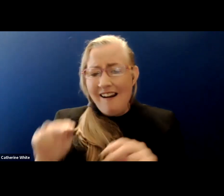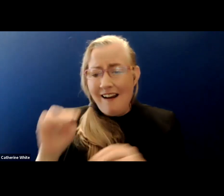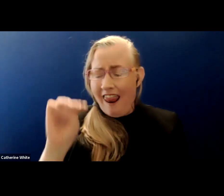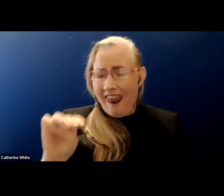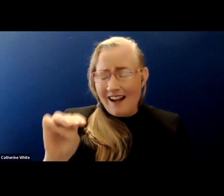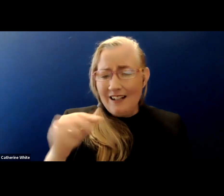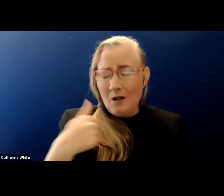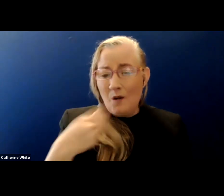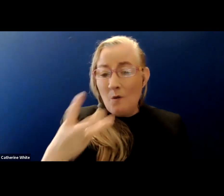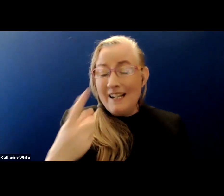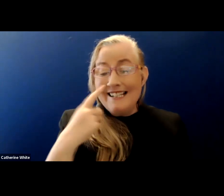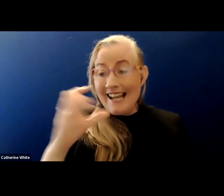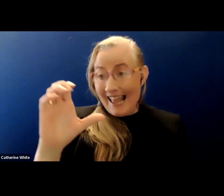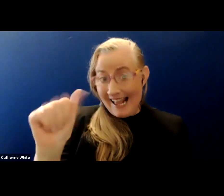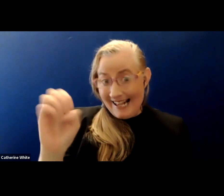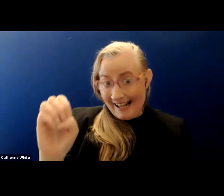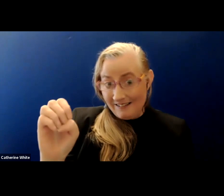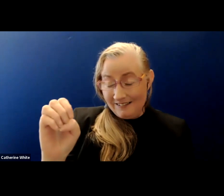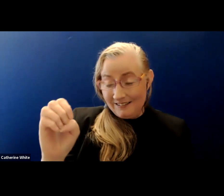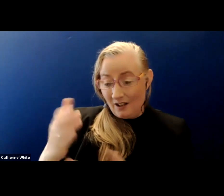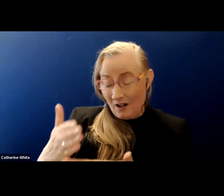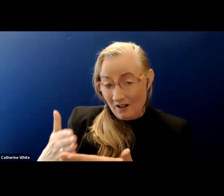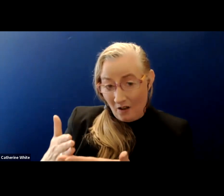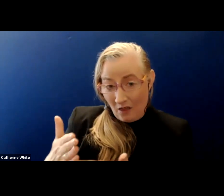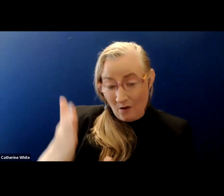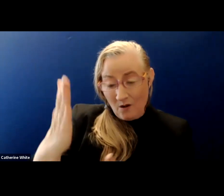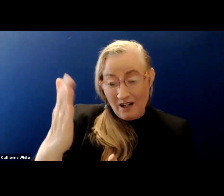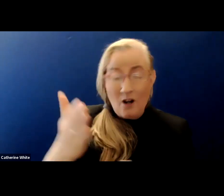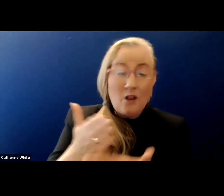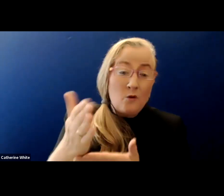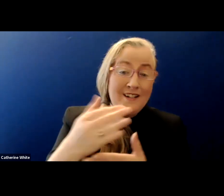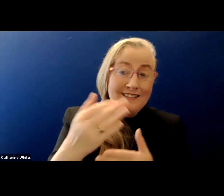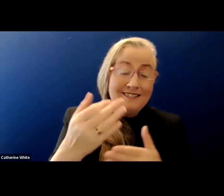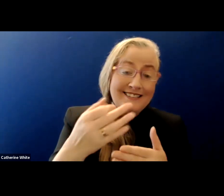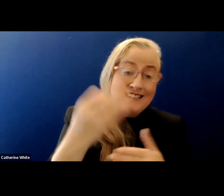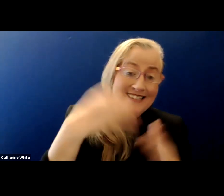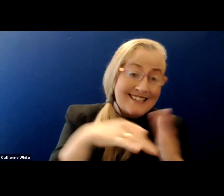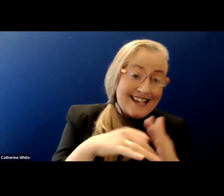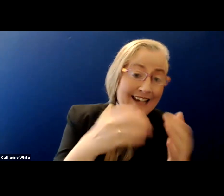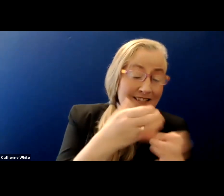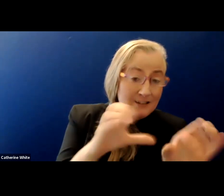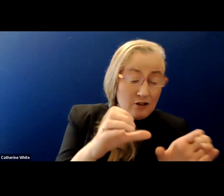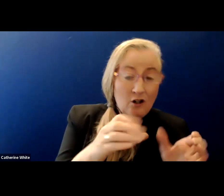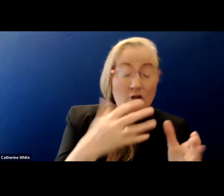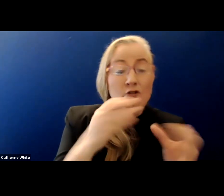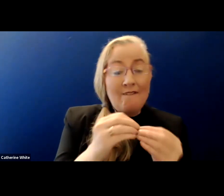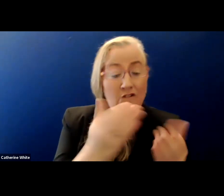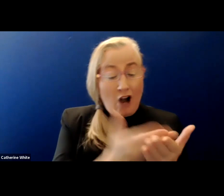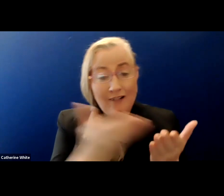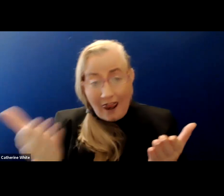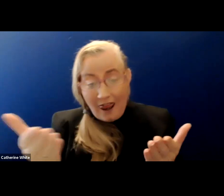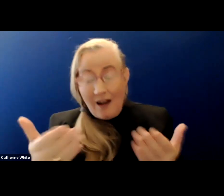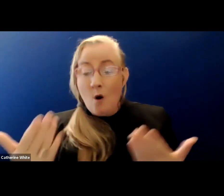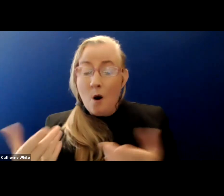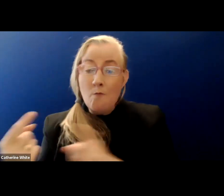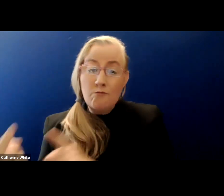see a case coming through this means of either state referral or an investigation proprio motu by the prosecutor